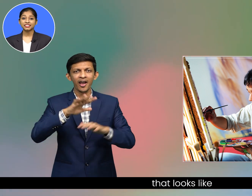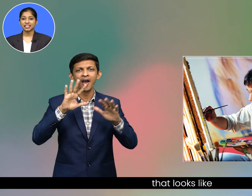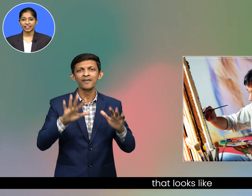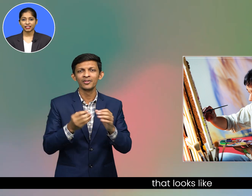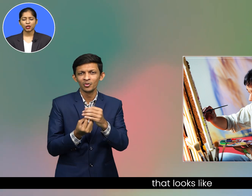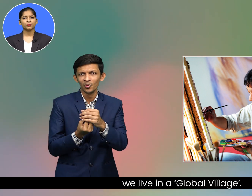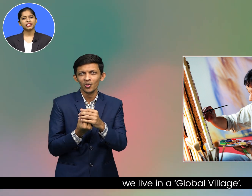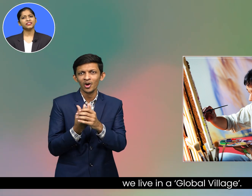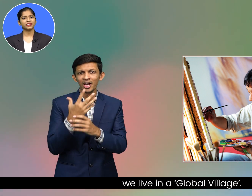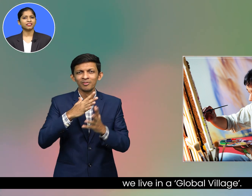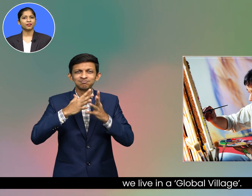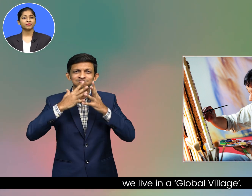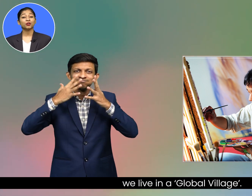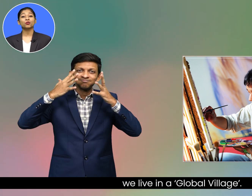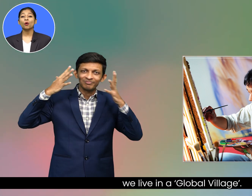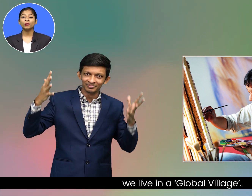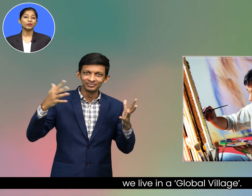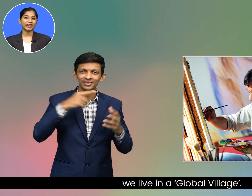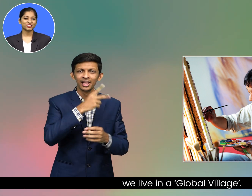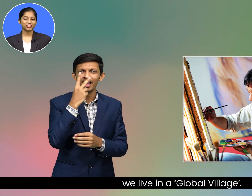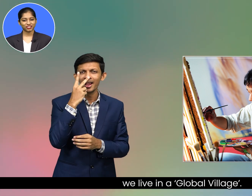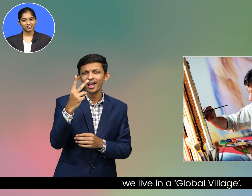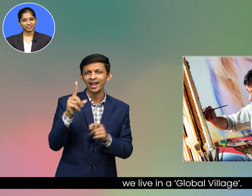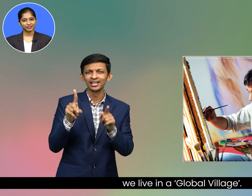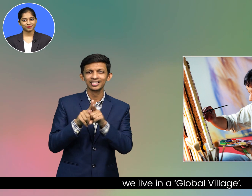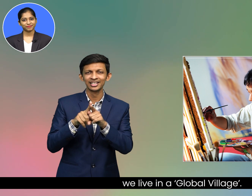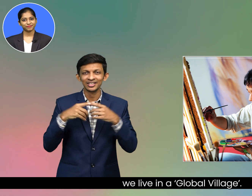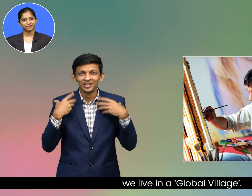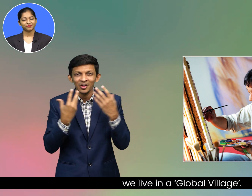That looks like we live in a global village.